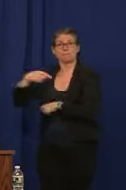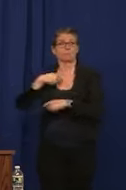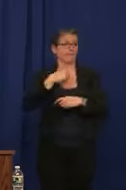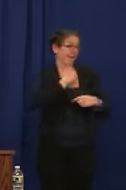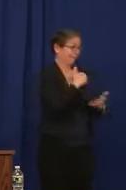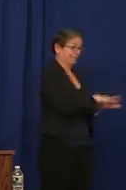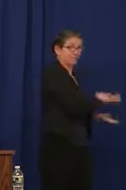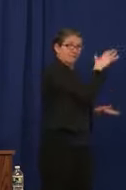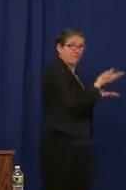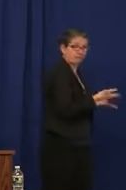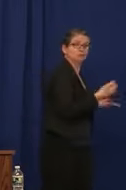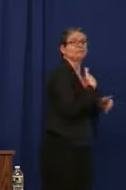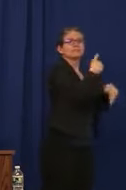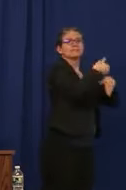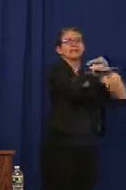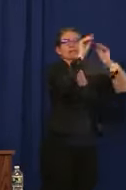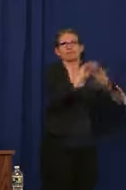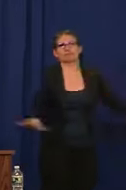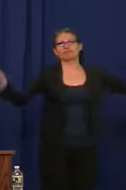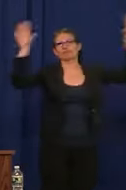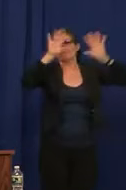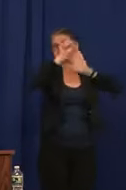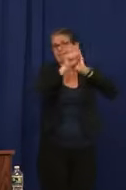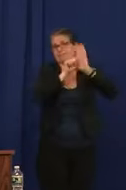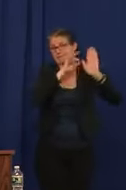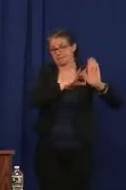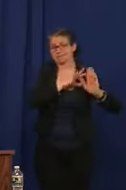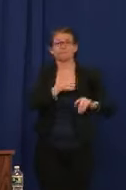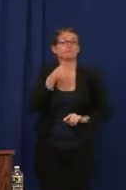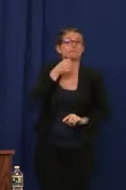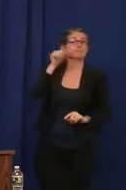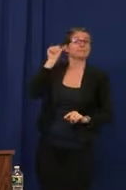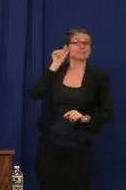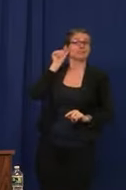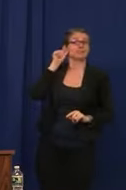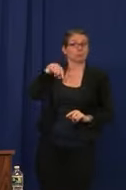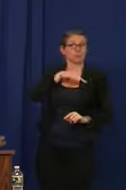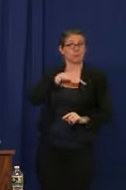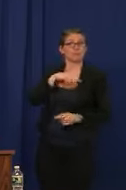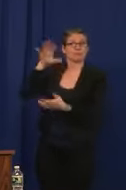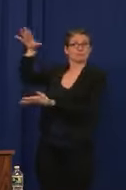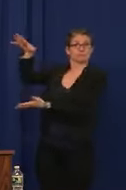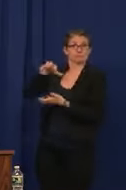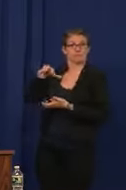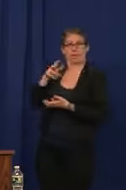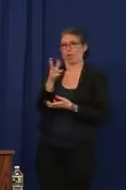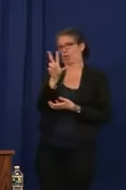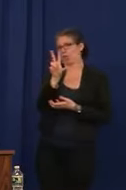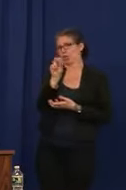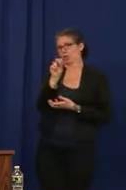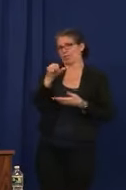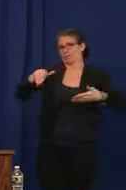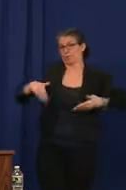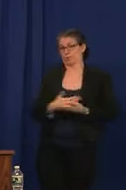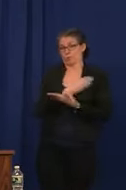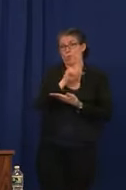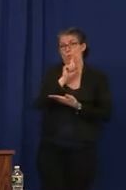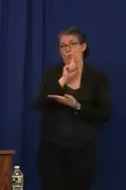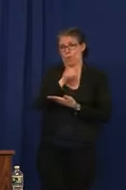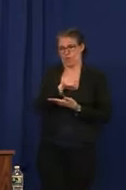Yesterday, there were 30 orders that were pulled, packed, and shipped and delivered to institutions across the